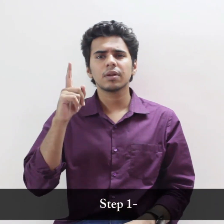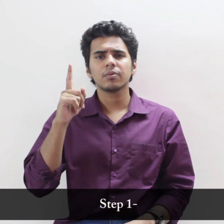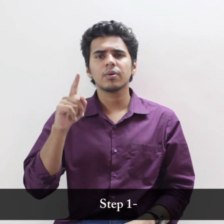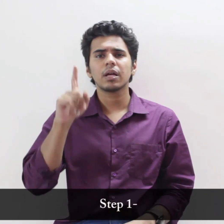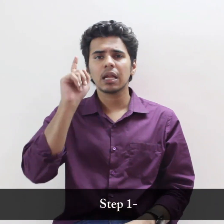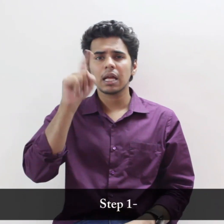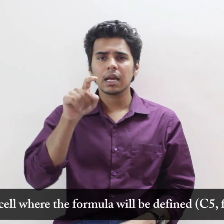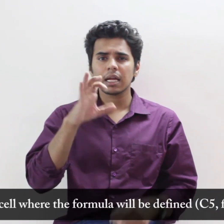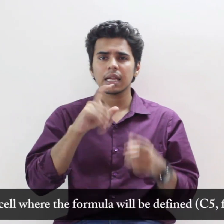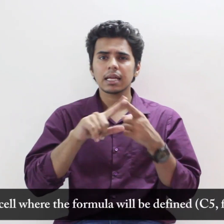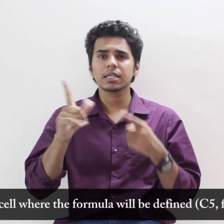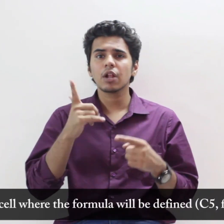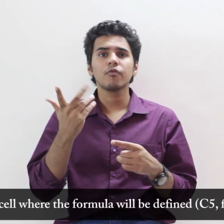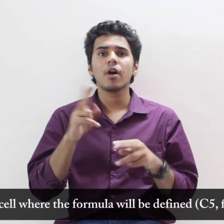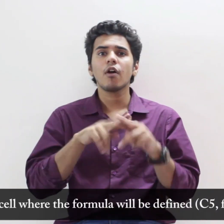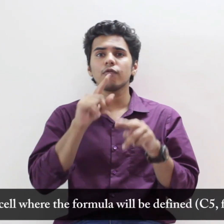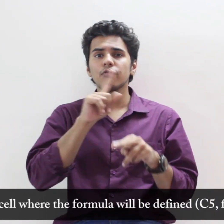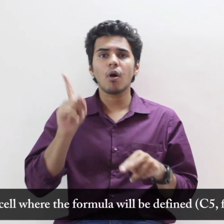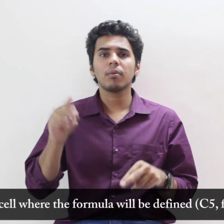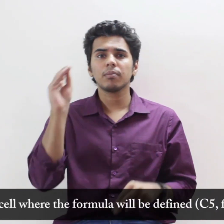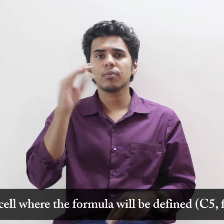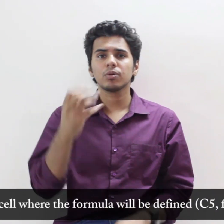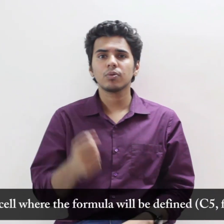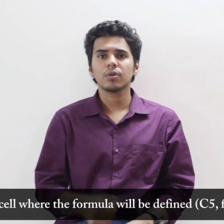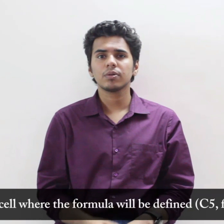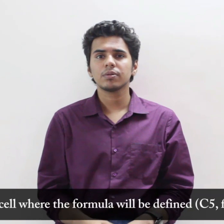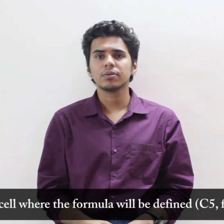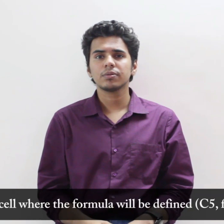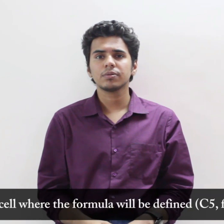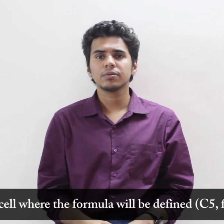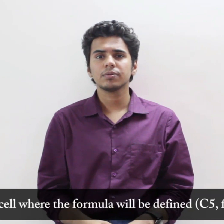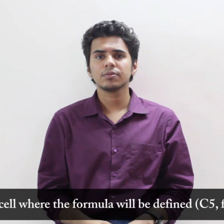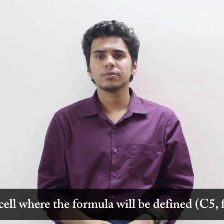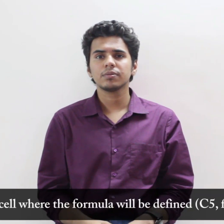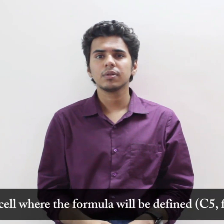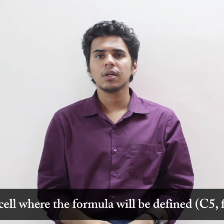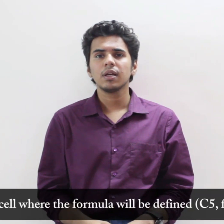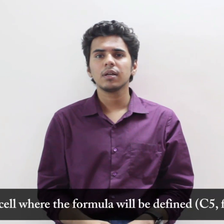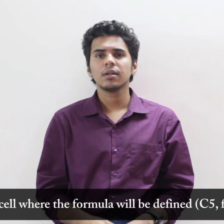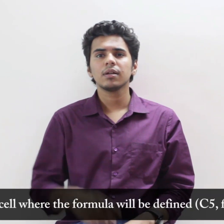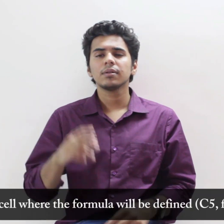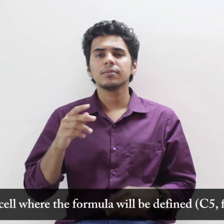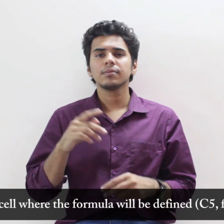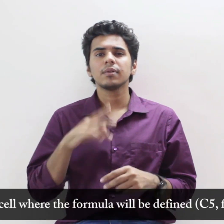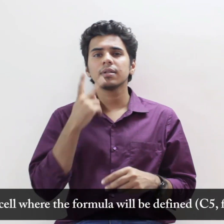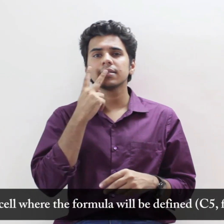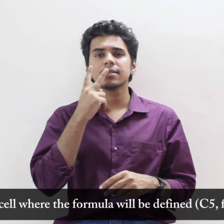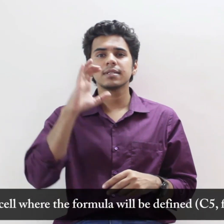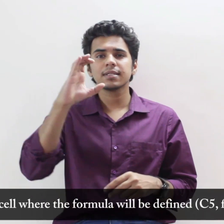Step 1. Click the cell where the formula will be defined, C5 for example.